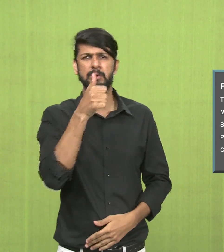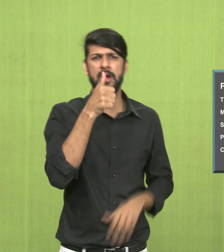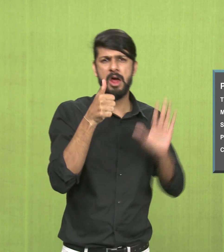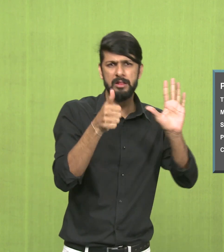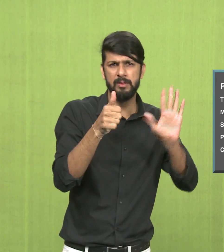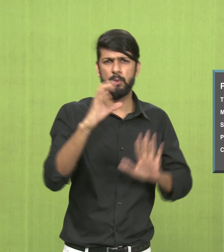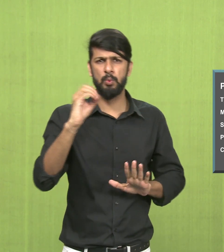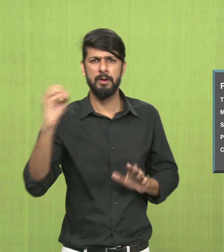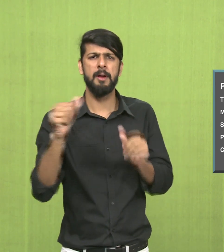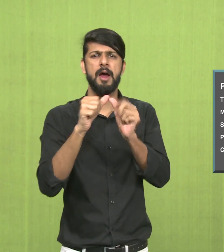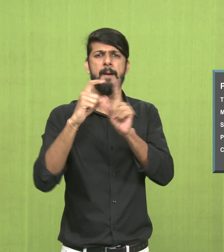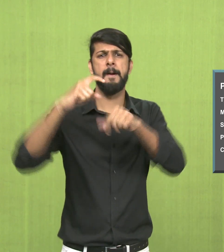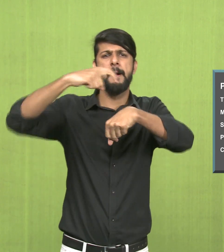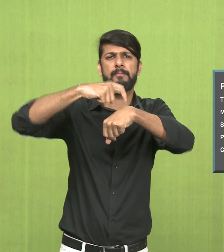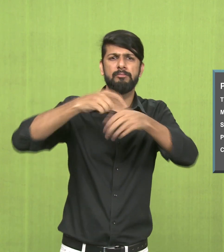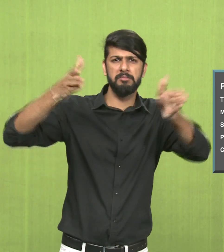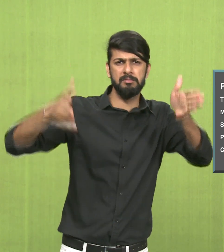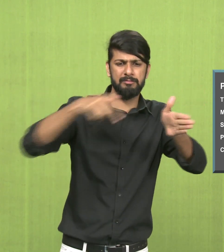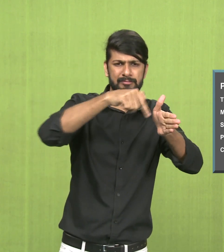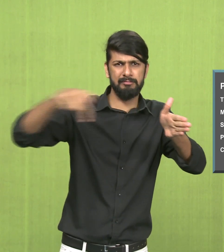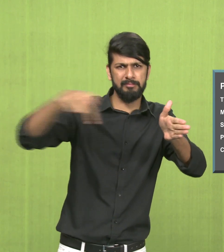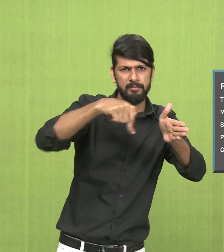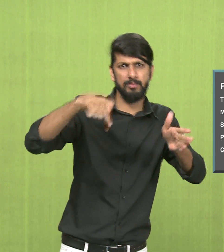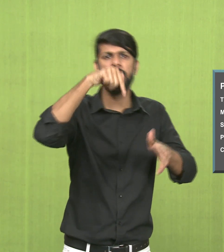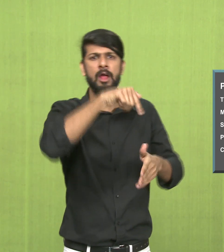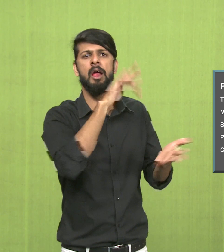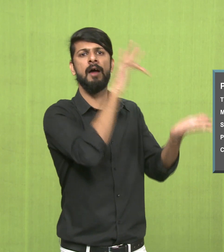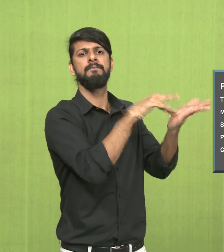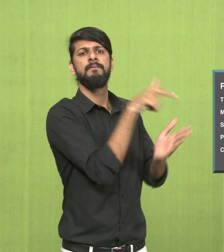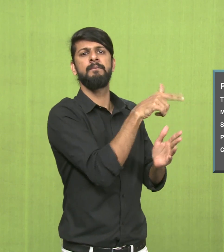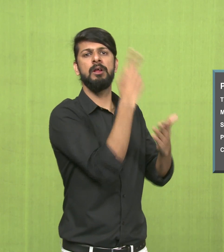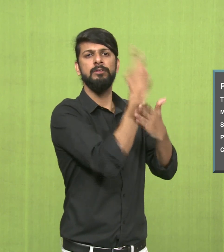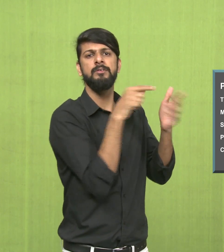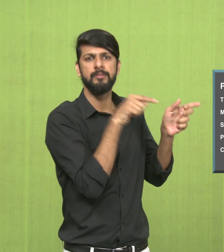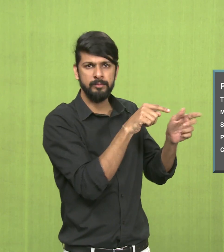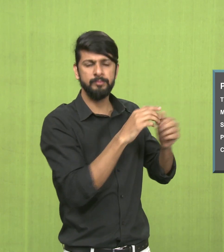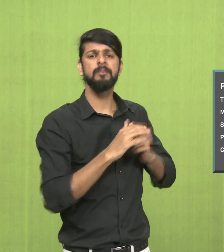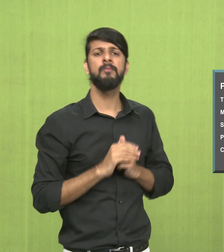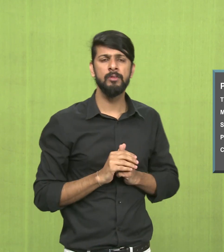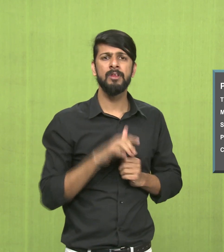that is 200 AD to 6th century or 600 AD,